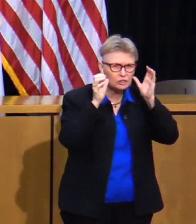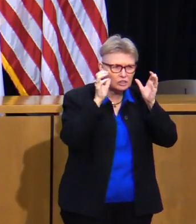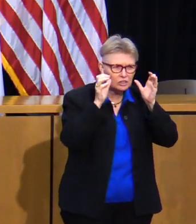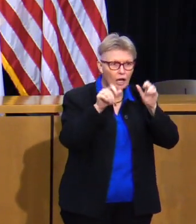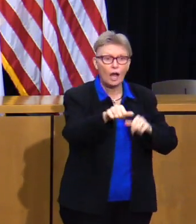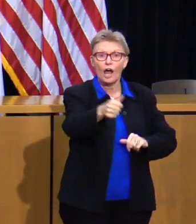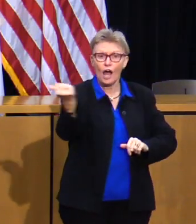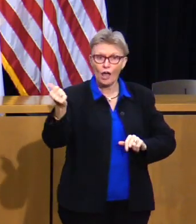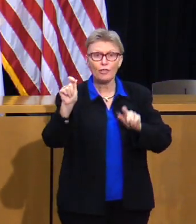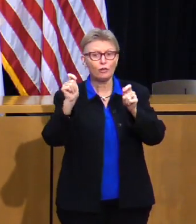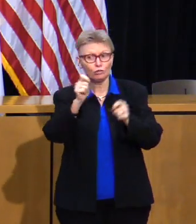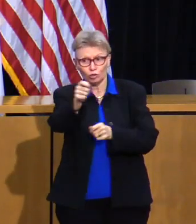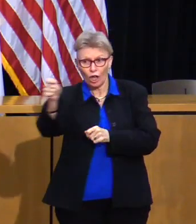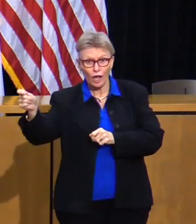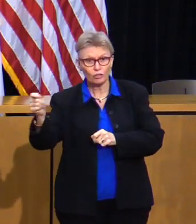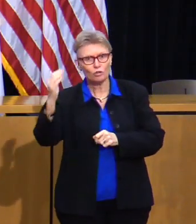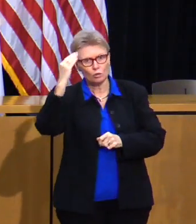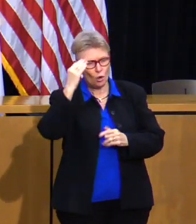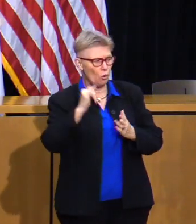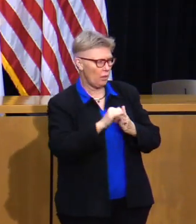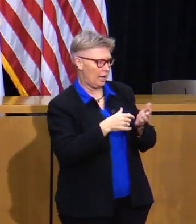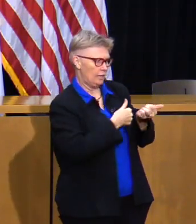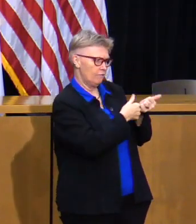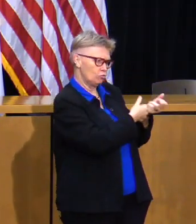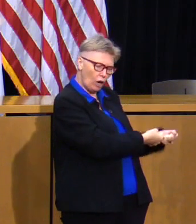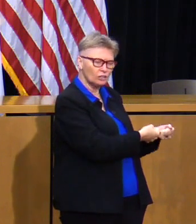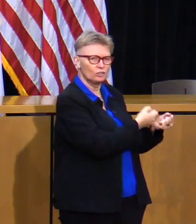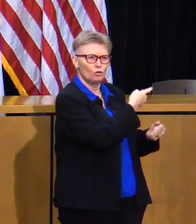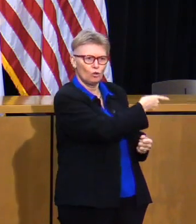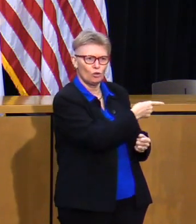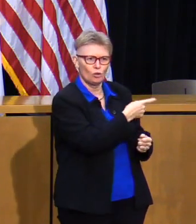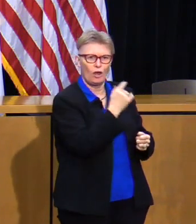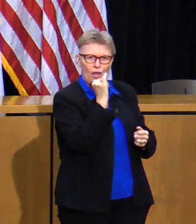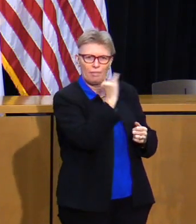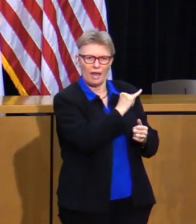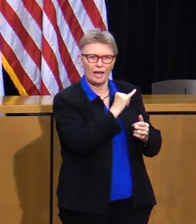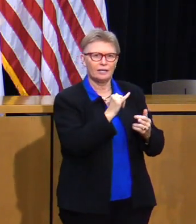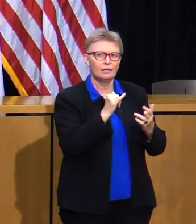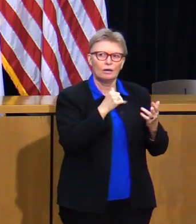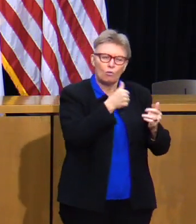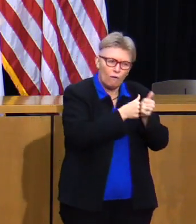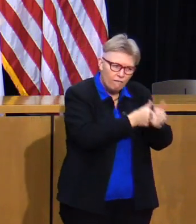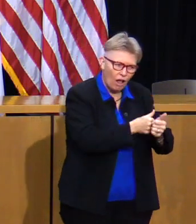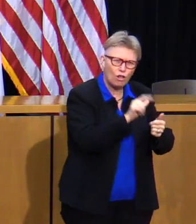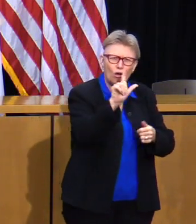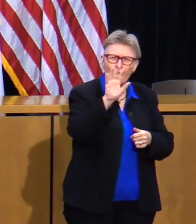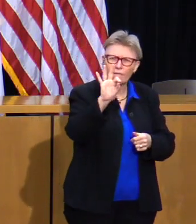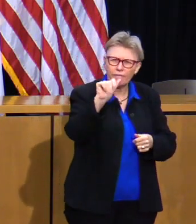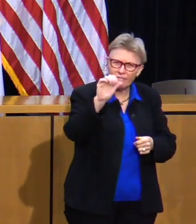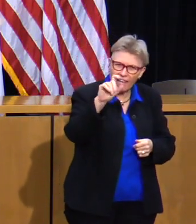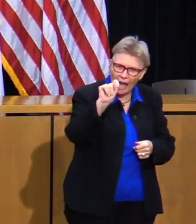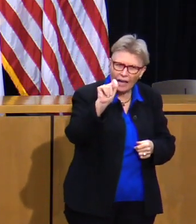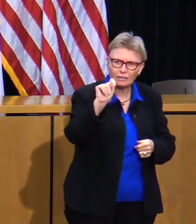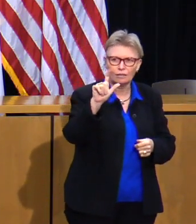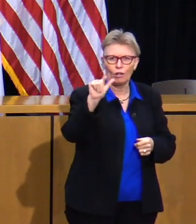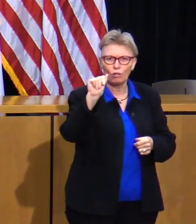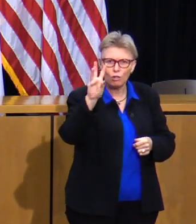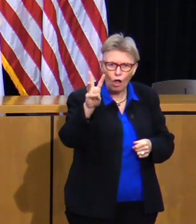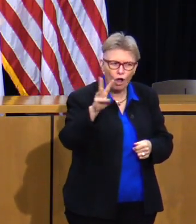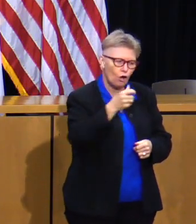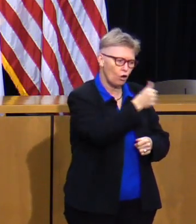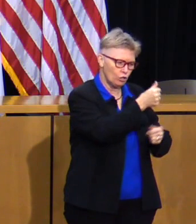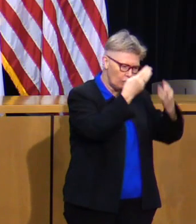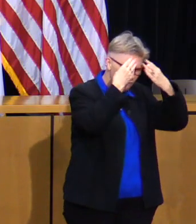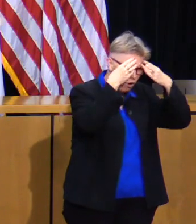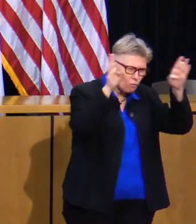can depend on her and have said that her decisions are true to the law and the facts of each case and demonstrate her open-minded